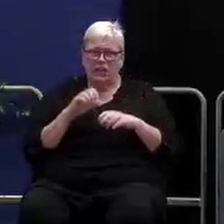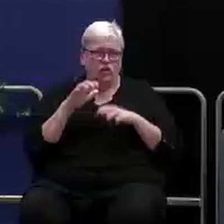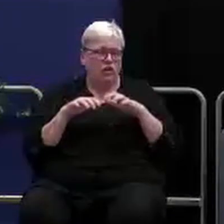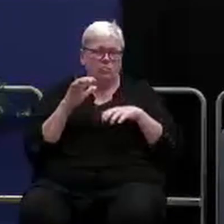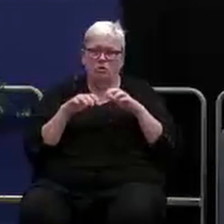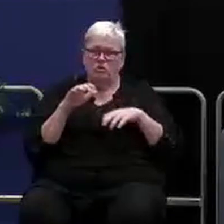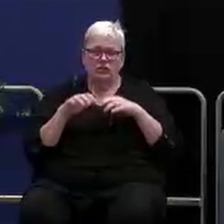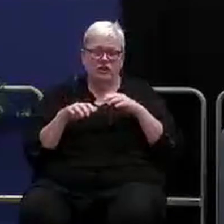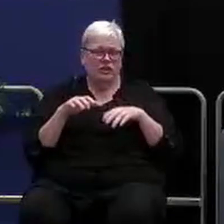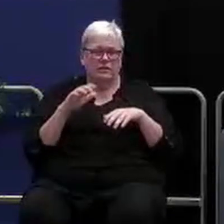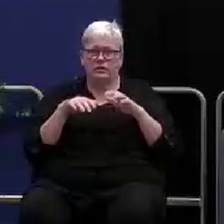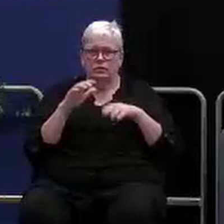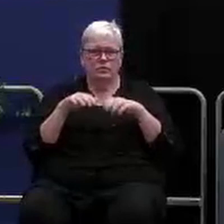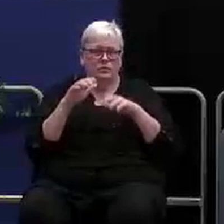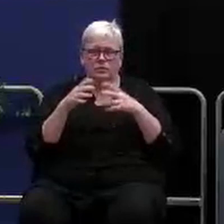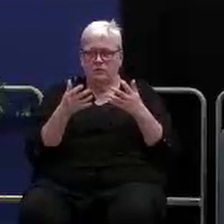and putting words on paper.